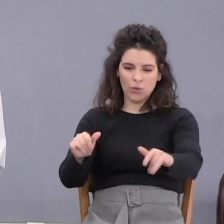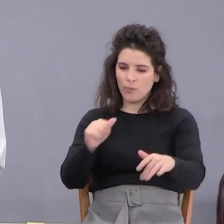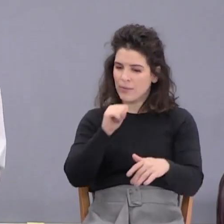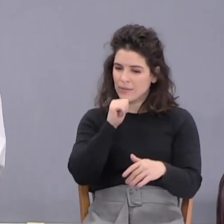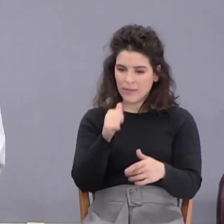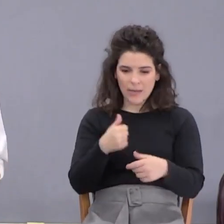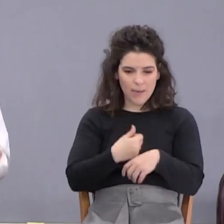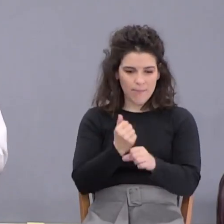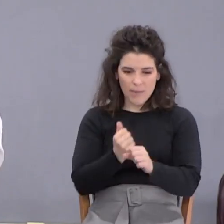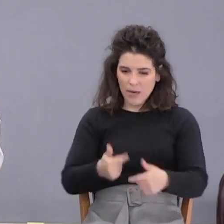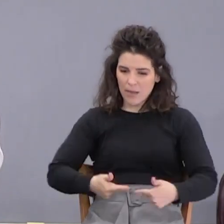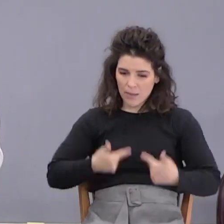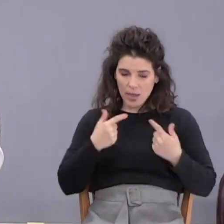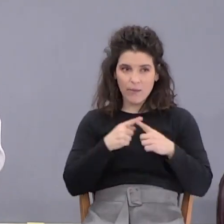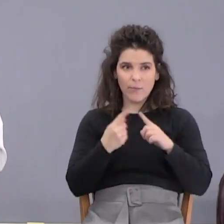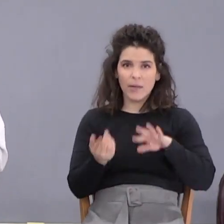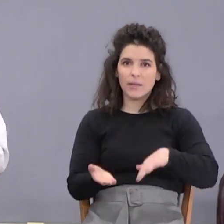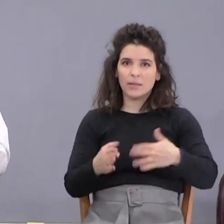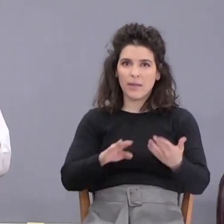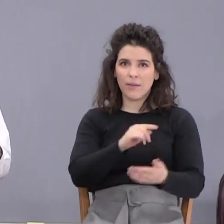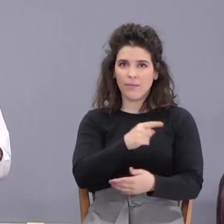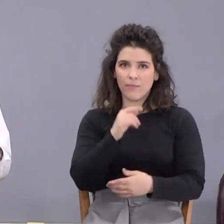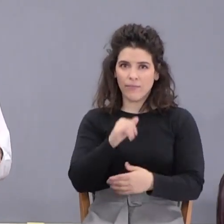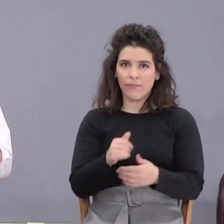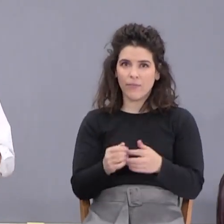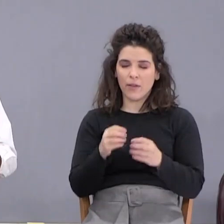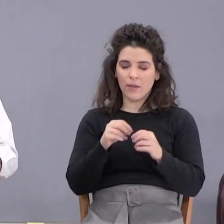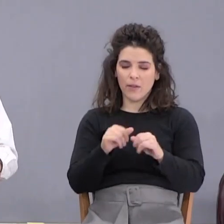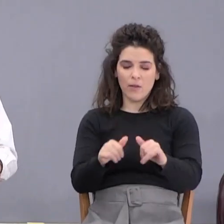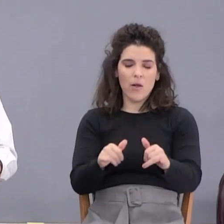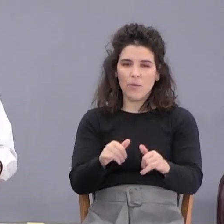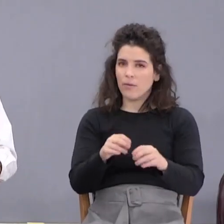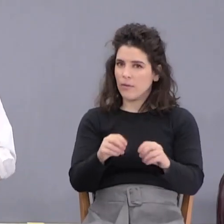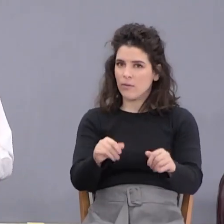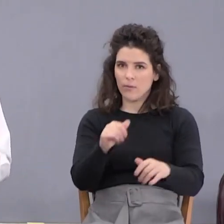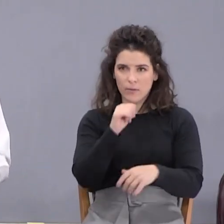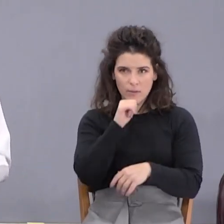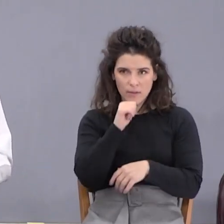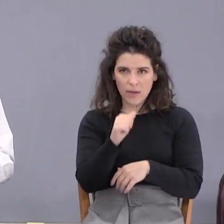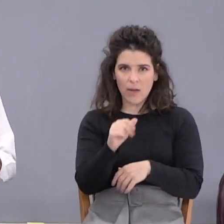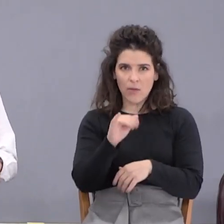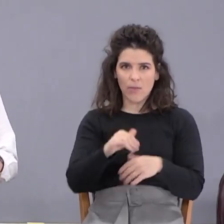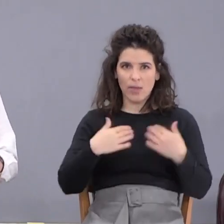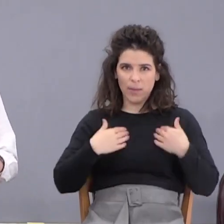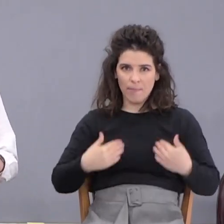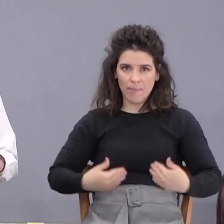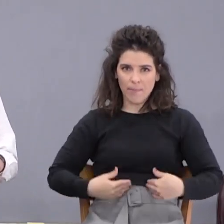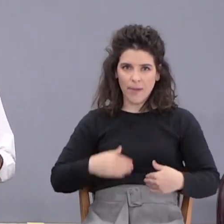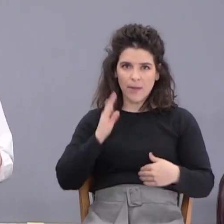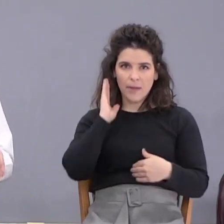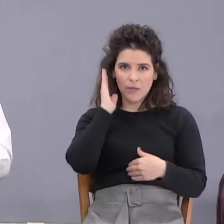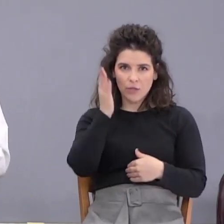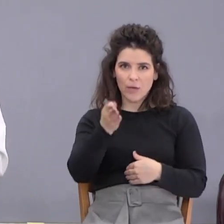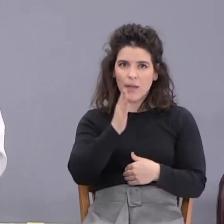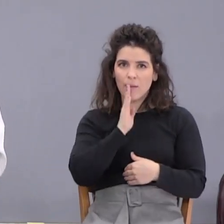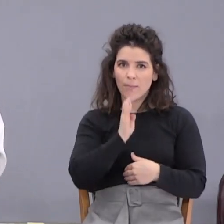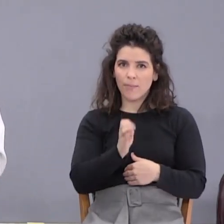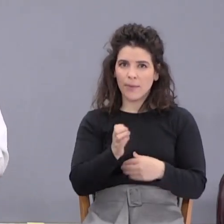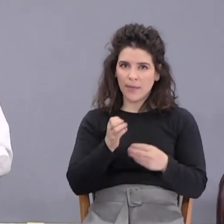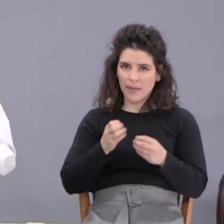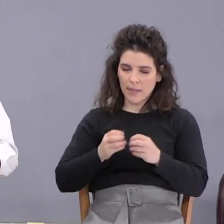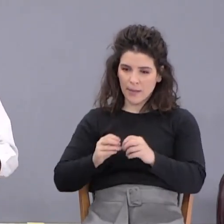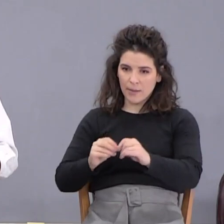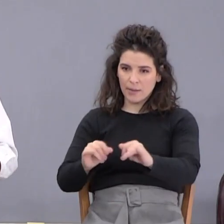not quickened, except it die, and that which thou sowest not that body that shall be, but bare